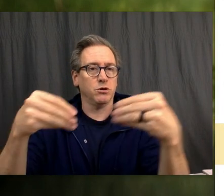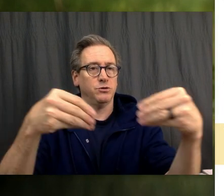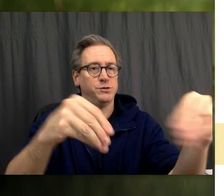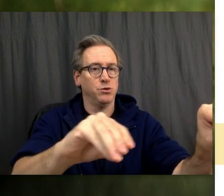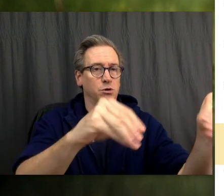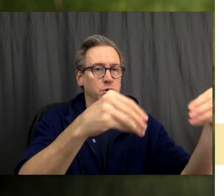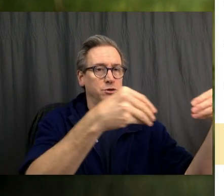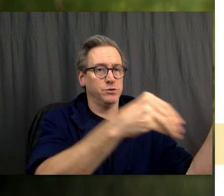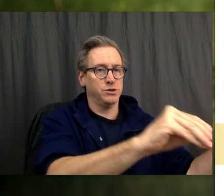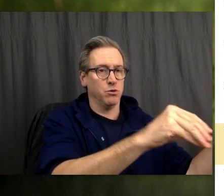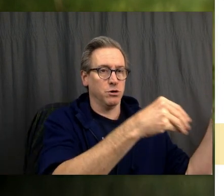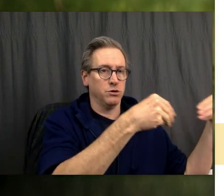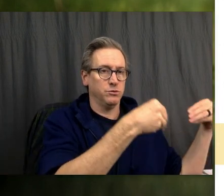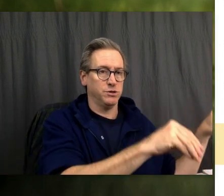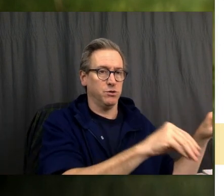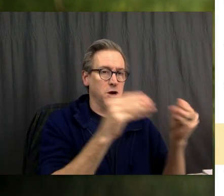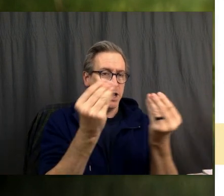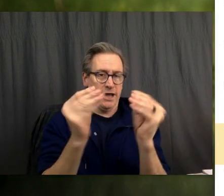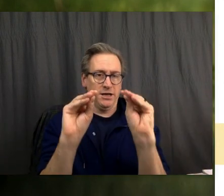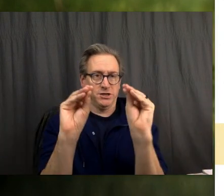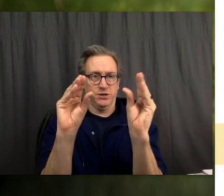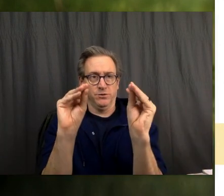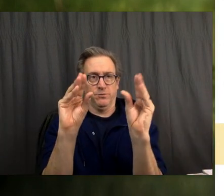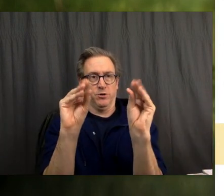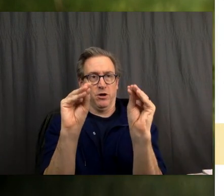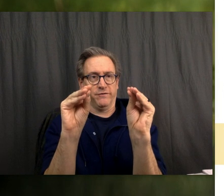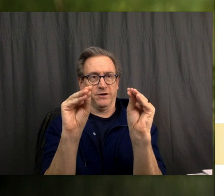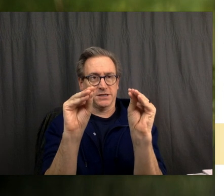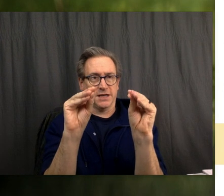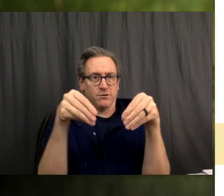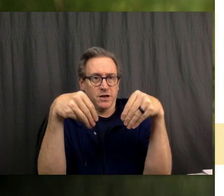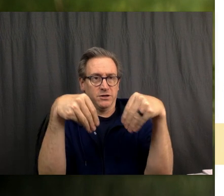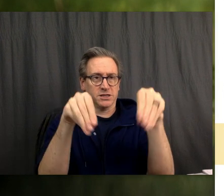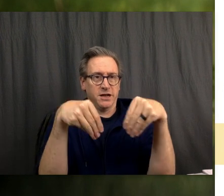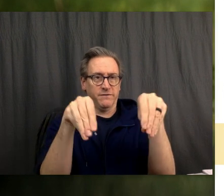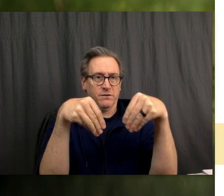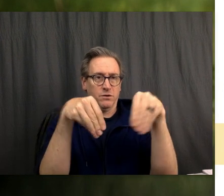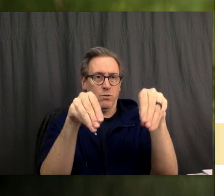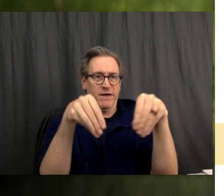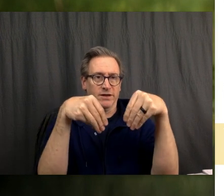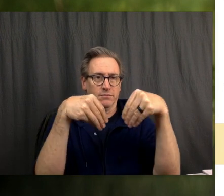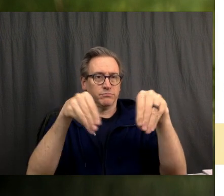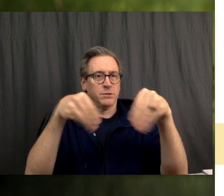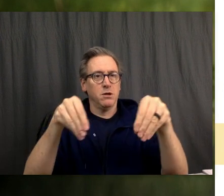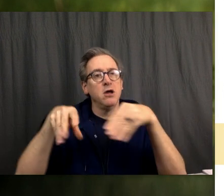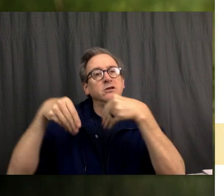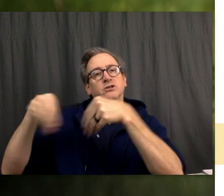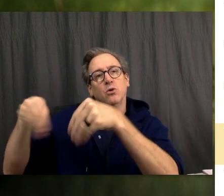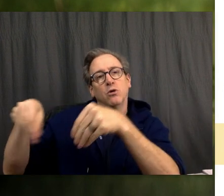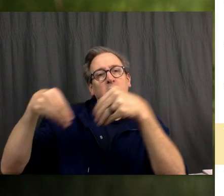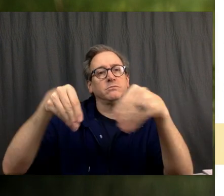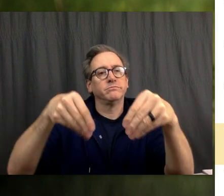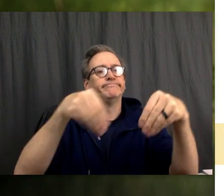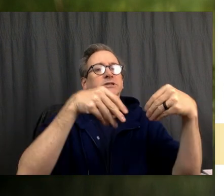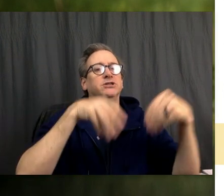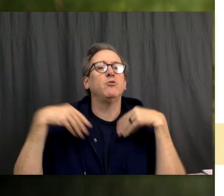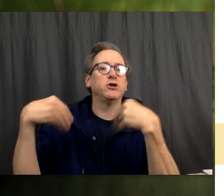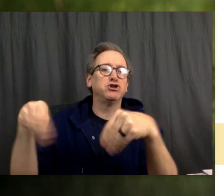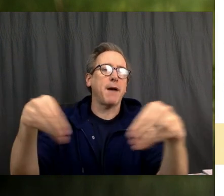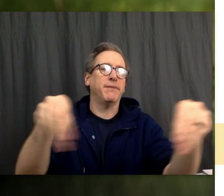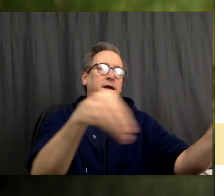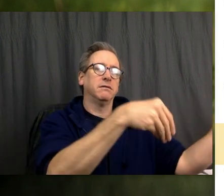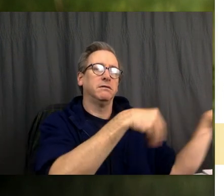store to store to store to store. And you put all your fingers together and just kind of wave it. Store. So